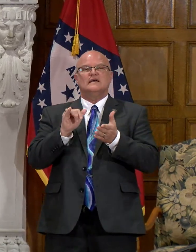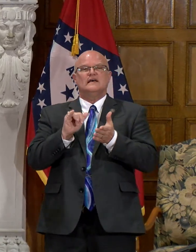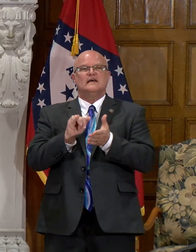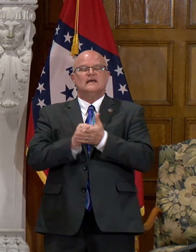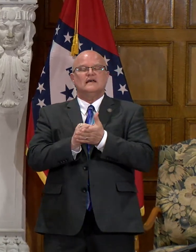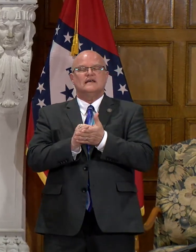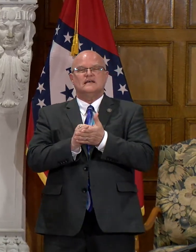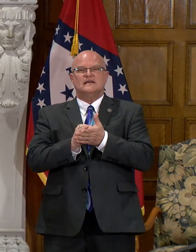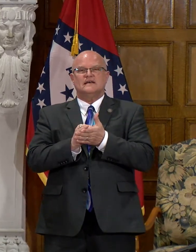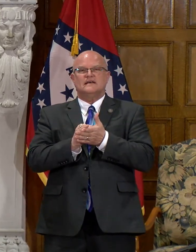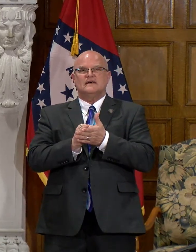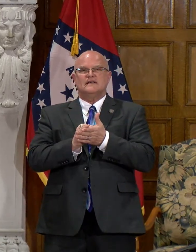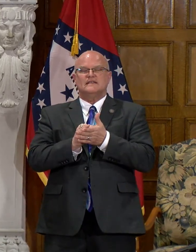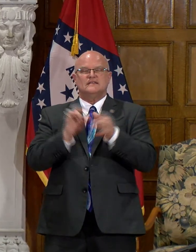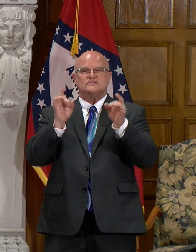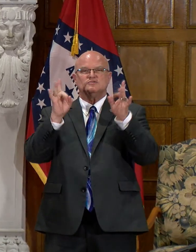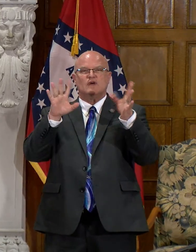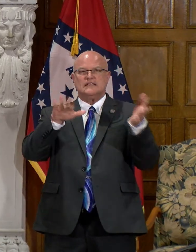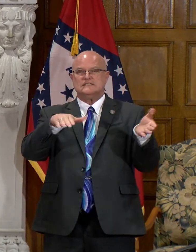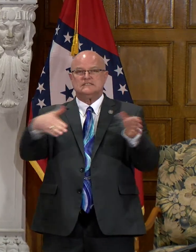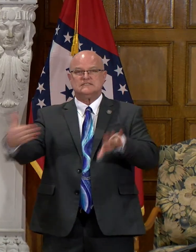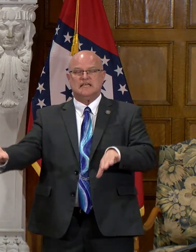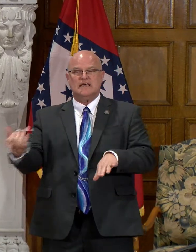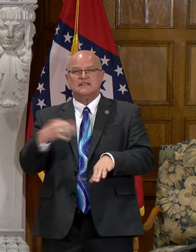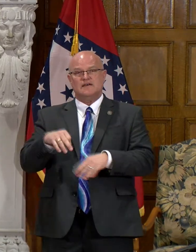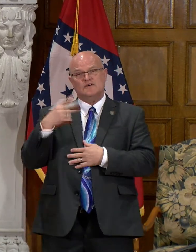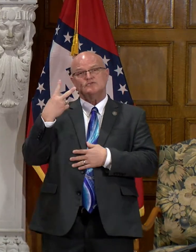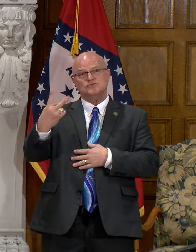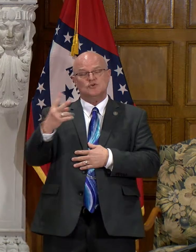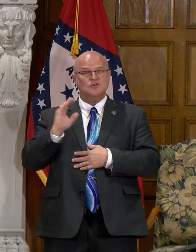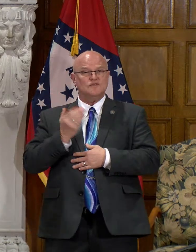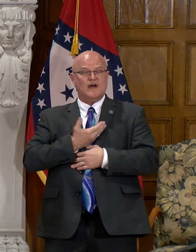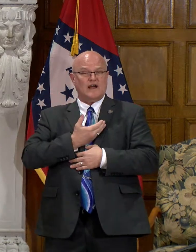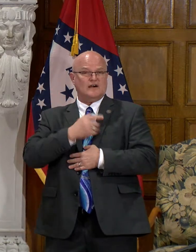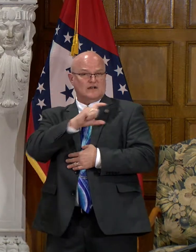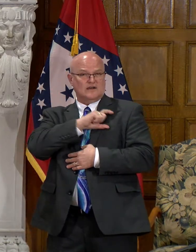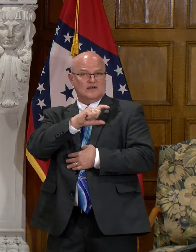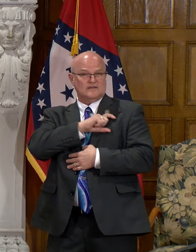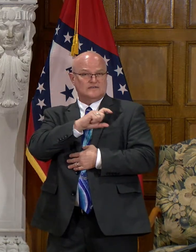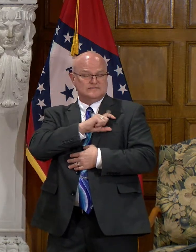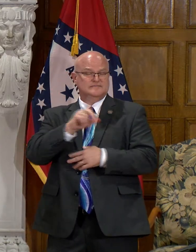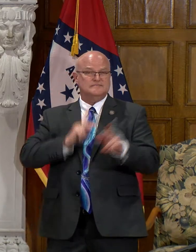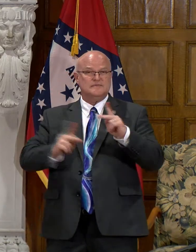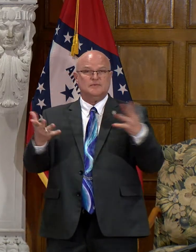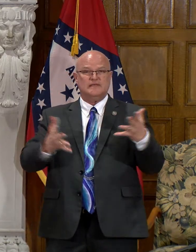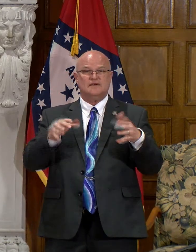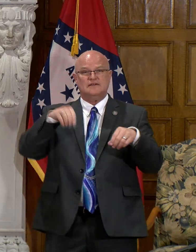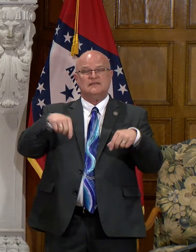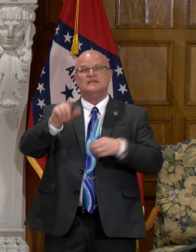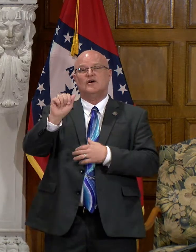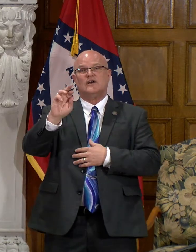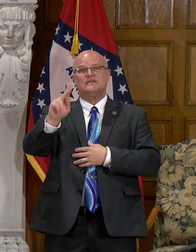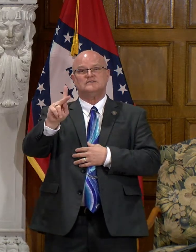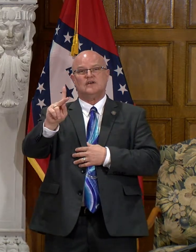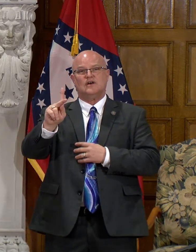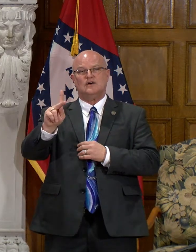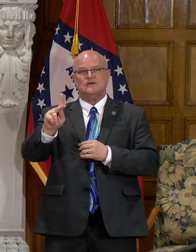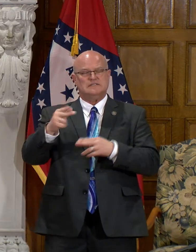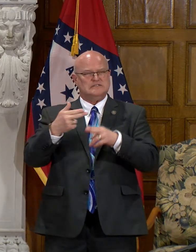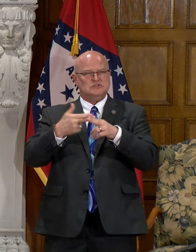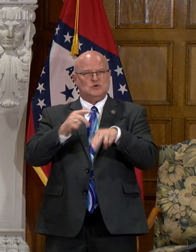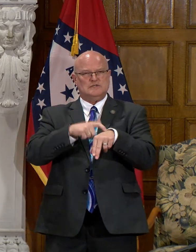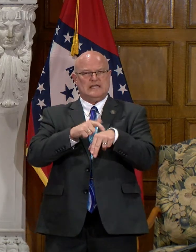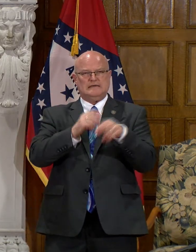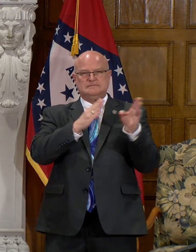the tragic deaths of two of our law enforcement personnel across Arkansas in a very short span